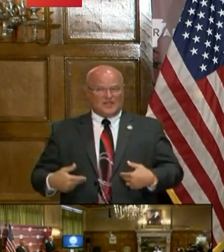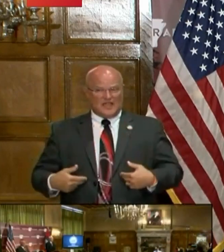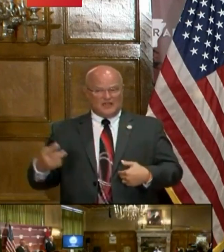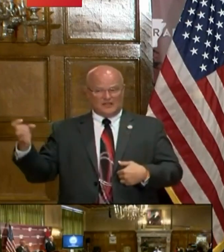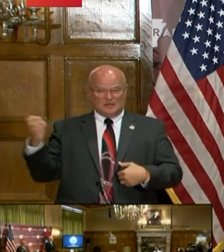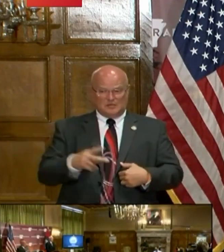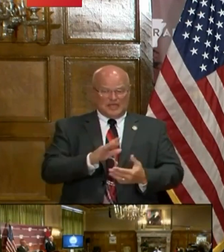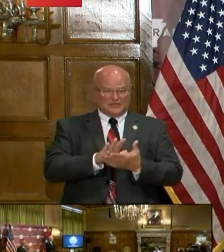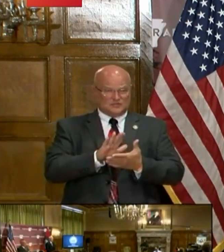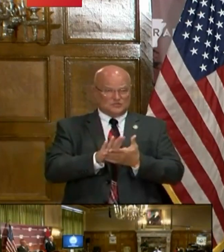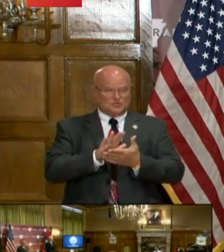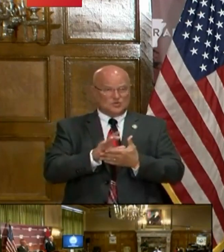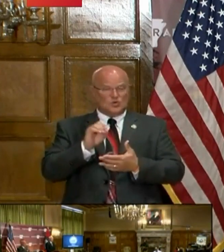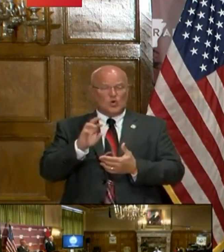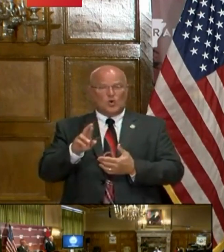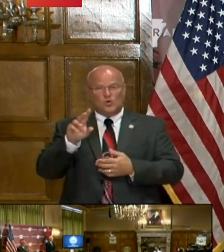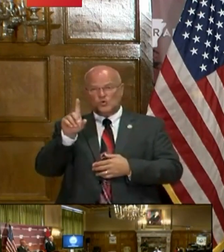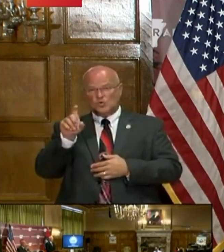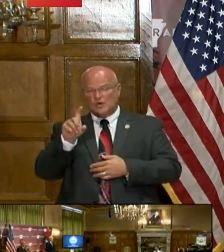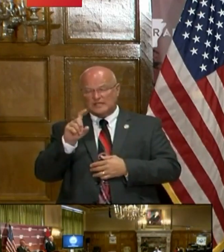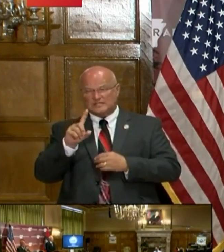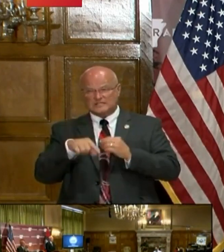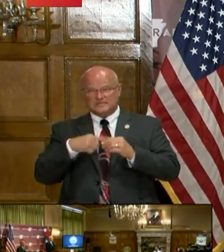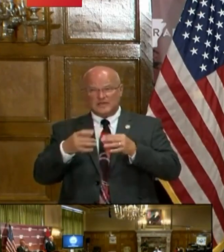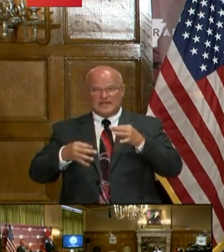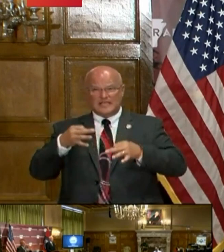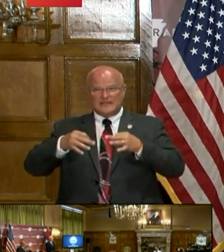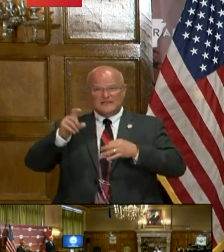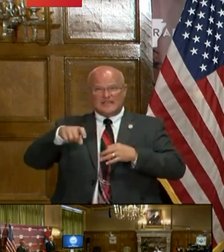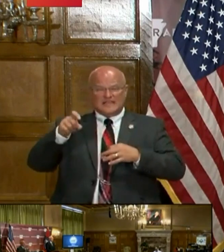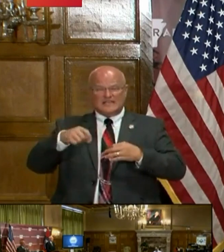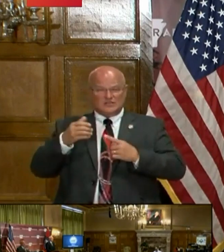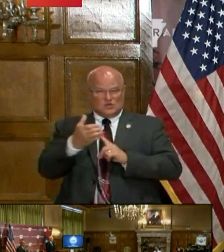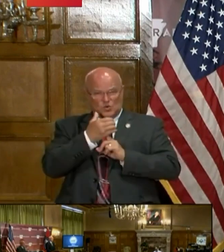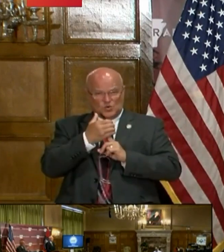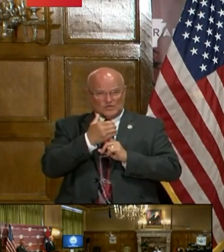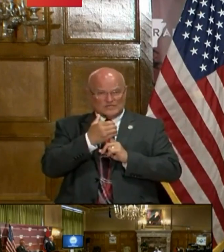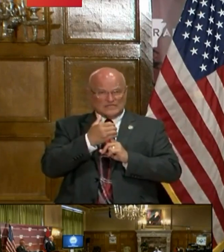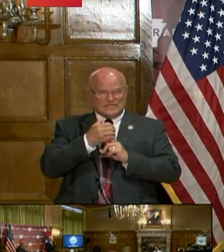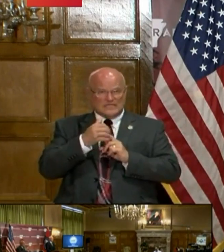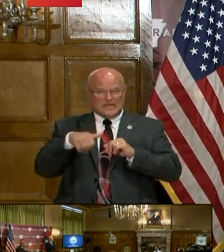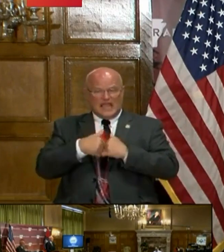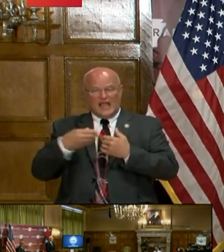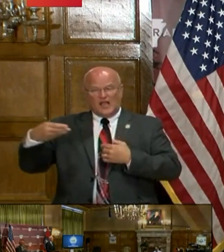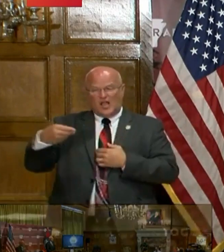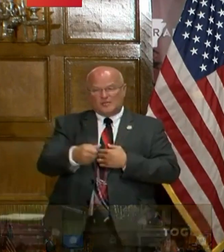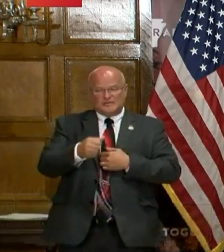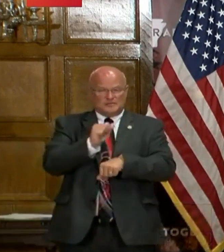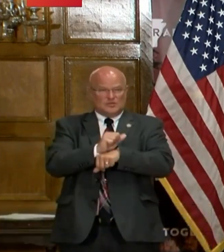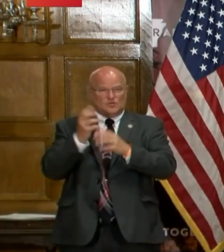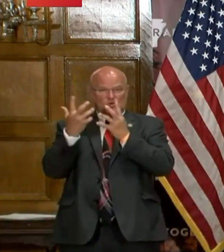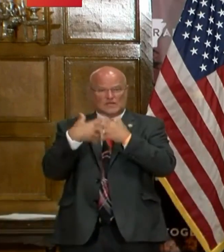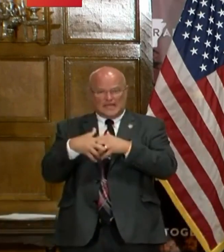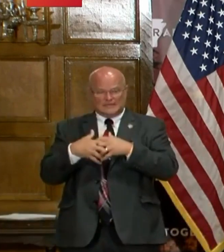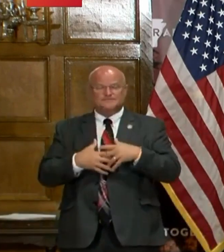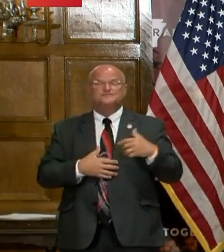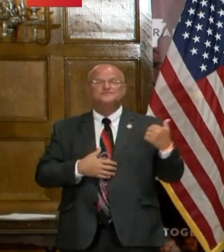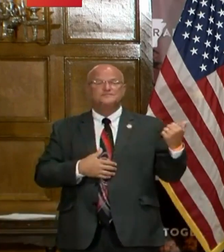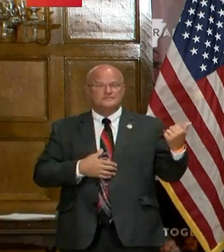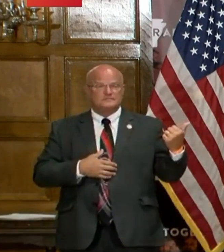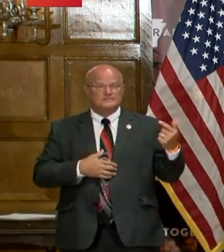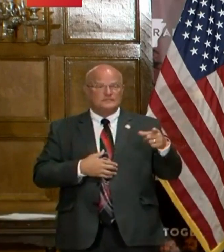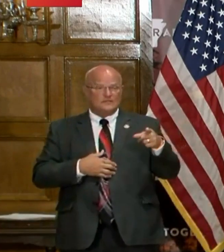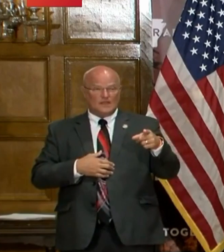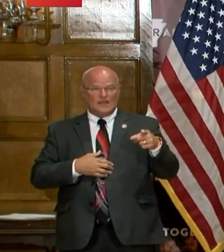returning to school, or questions of if they need to quarantine, how compensation will be worked out?